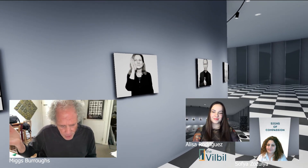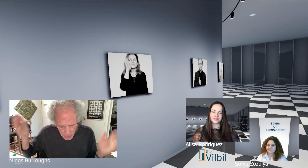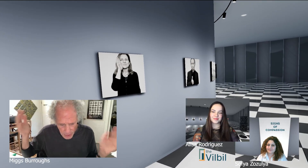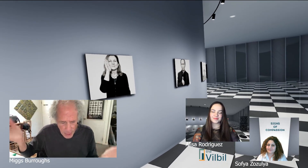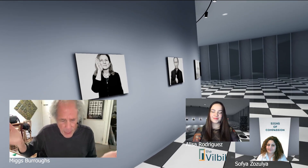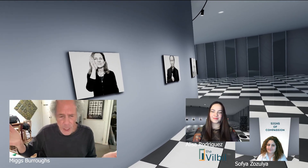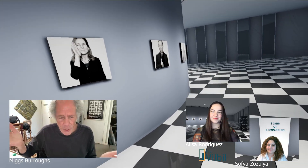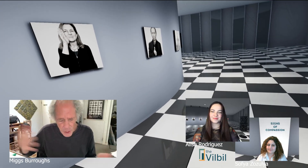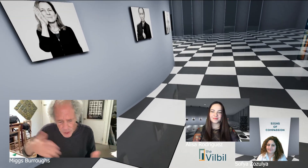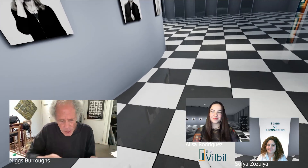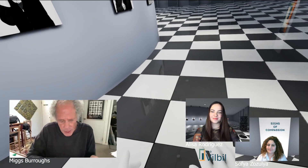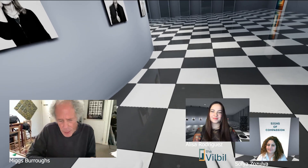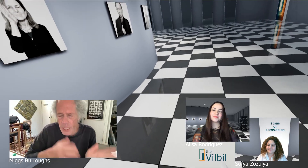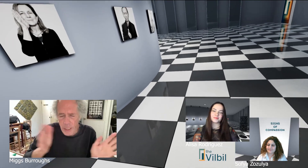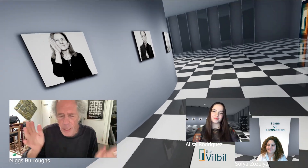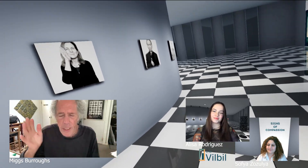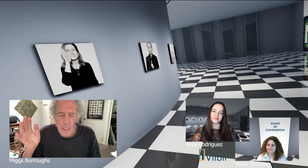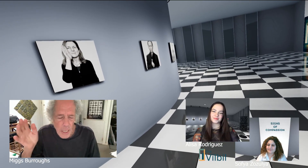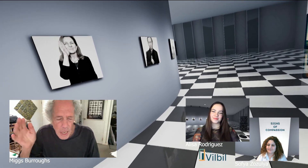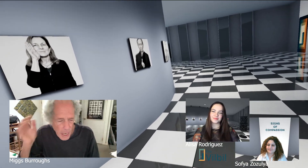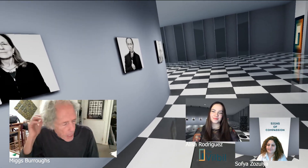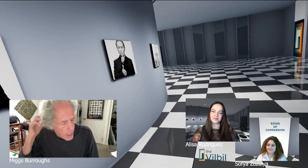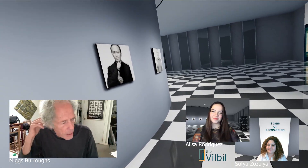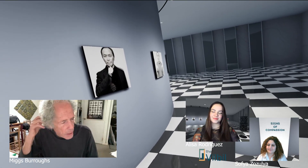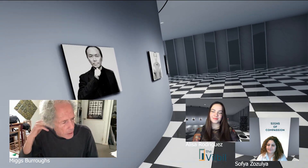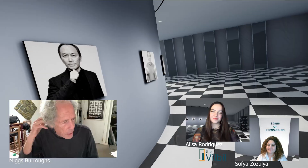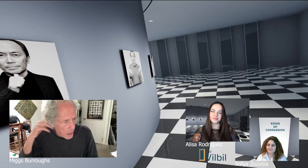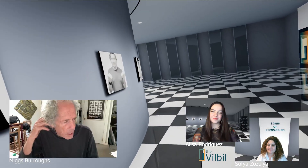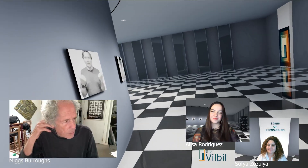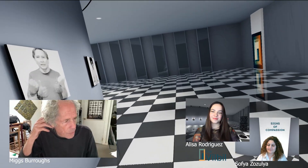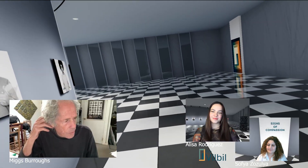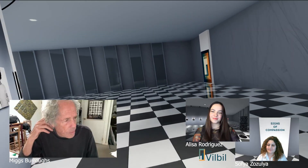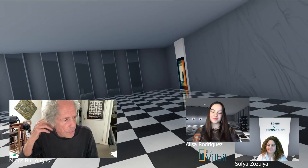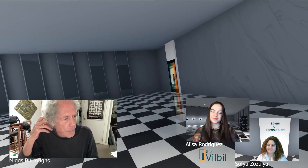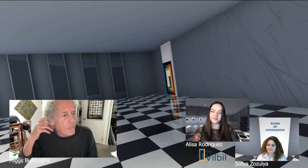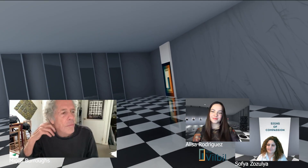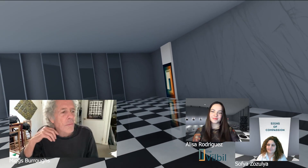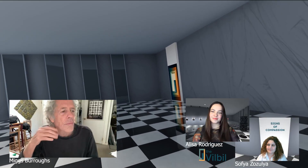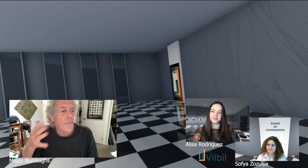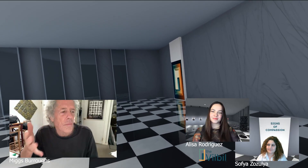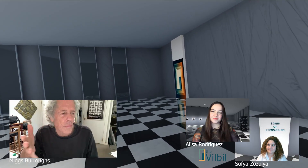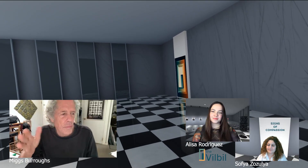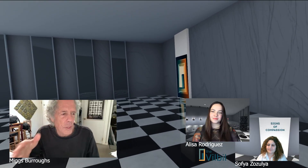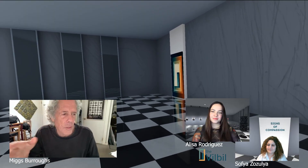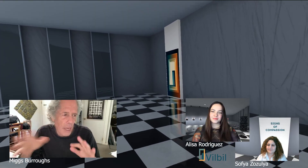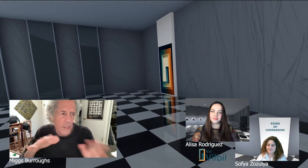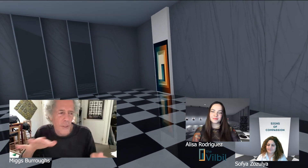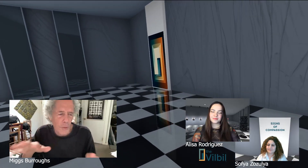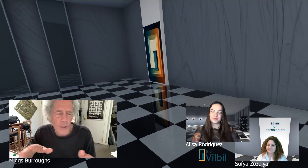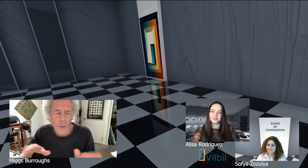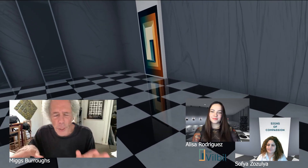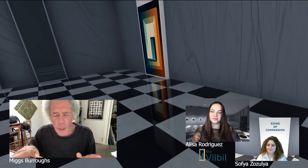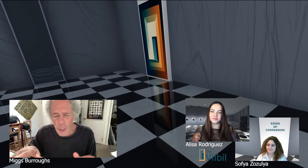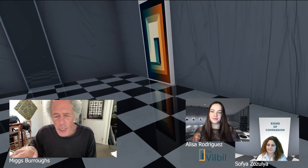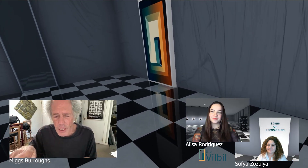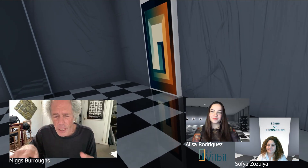and engaging just as a gimmick. And to back to your original question, I used